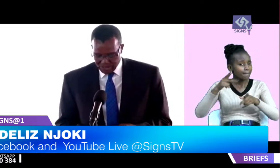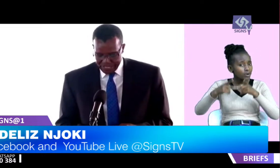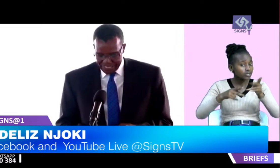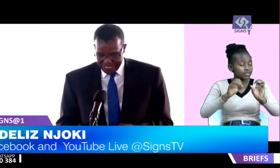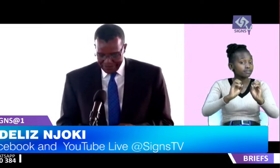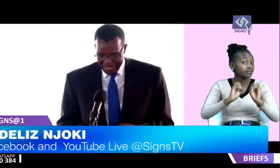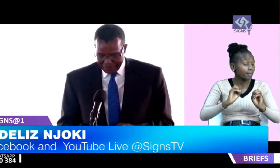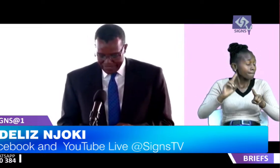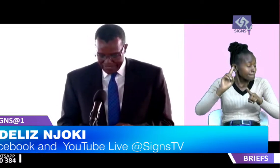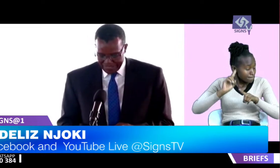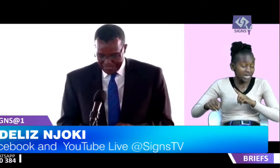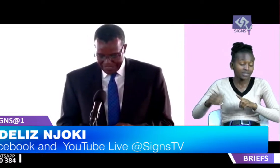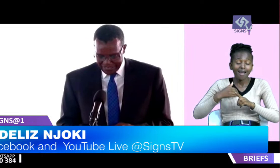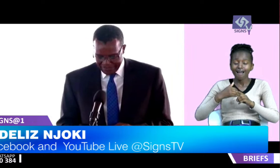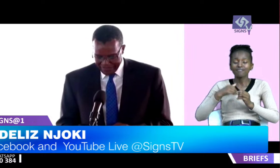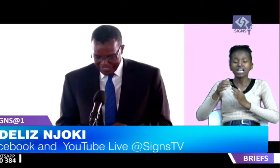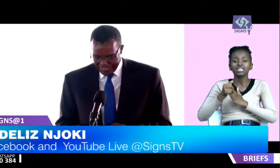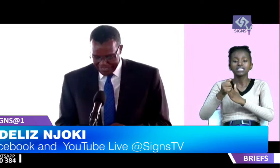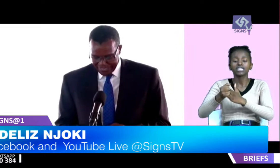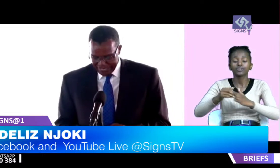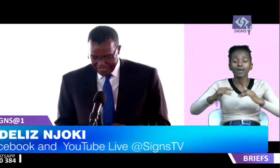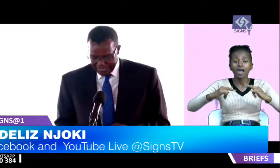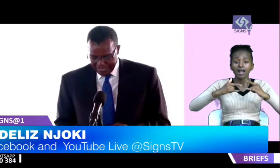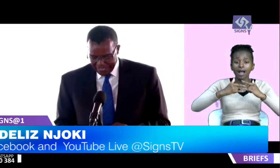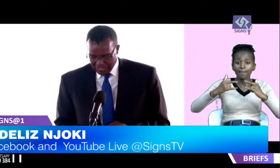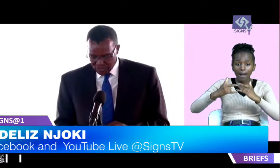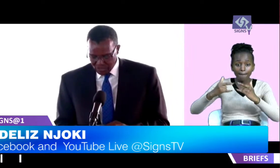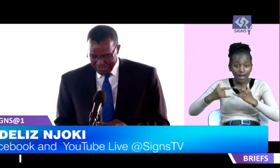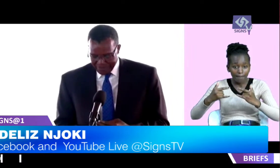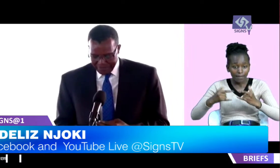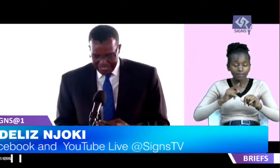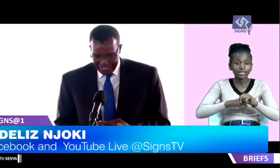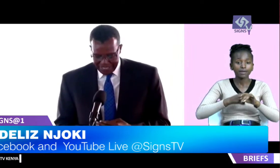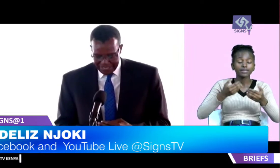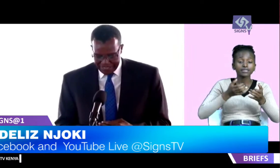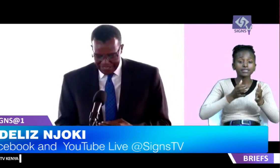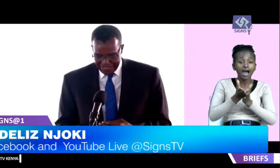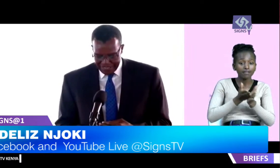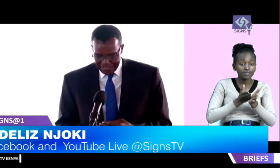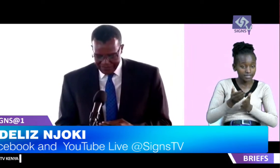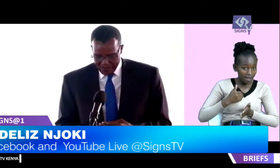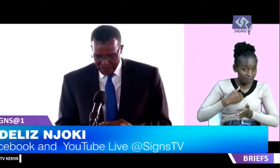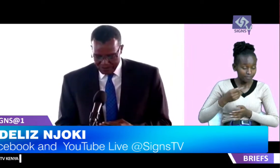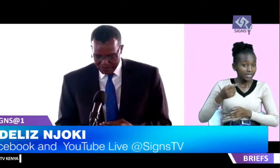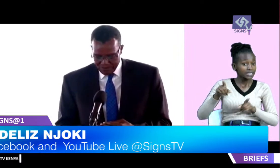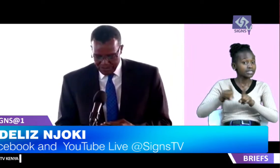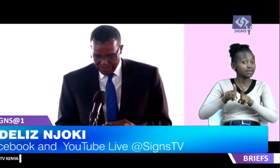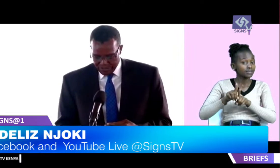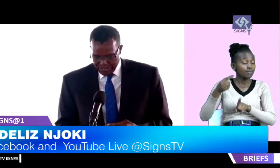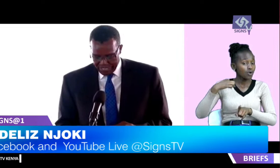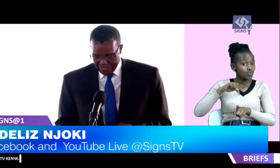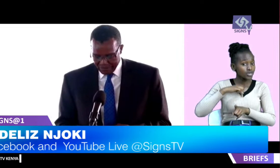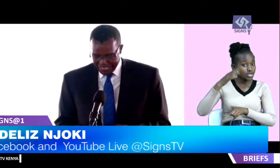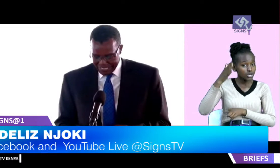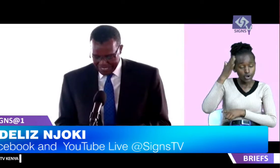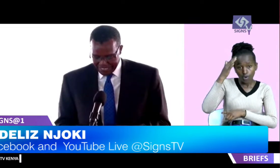also leadership gaps in the services. It also became clear that the reform